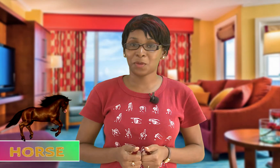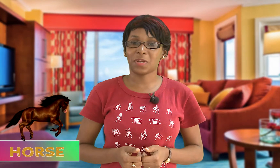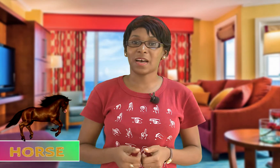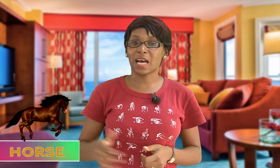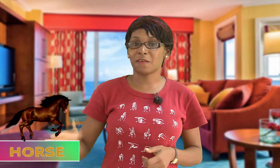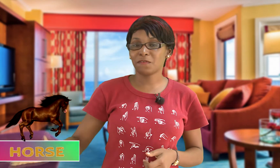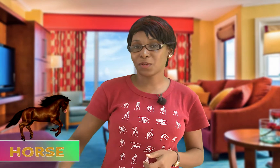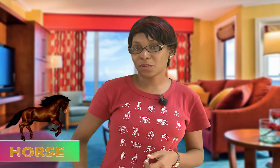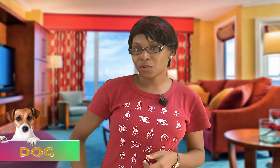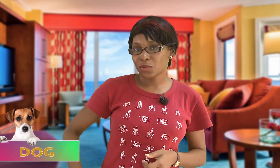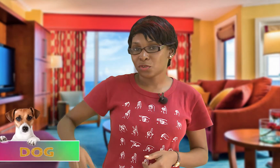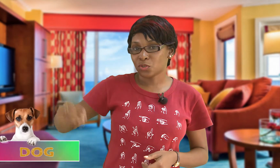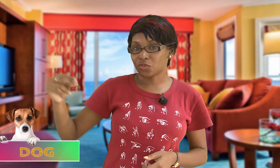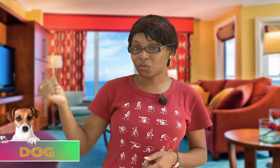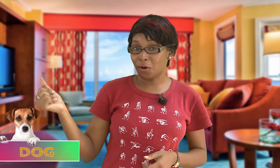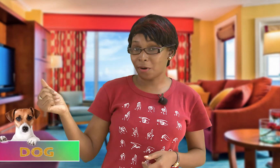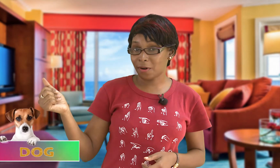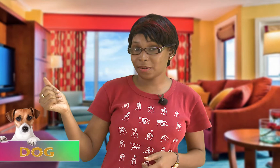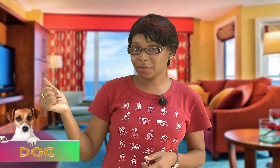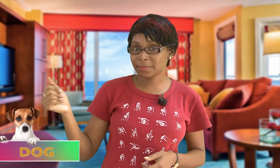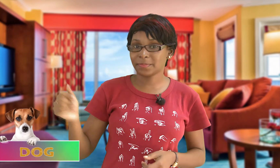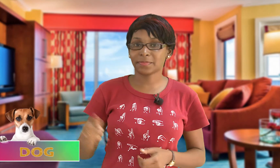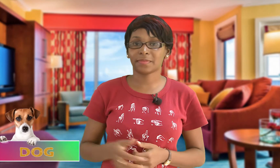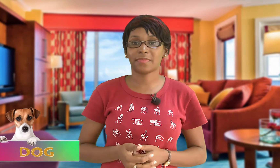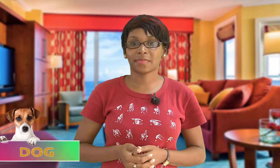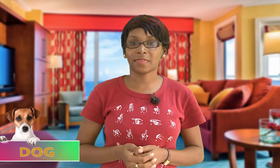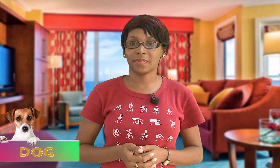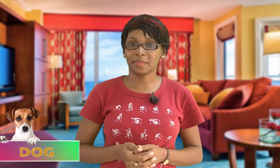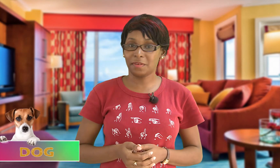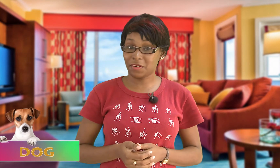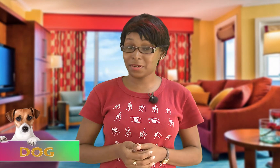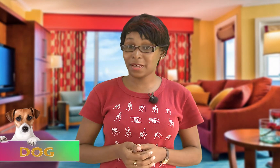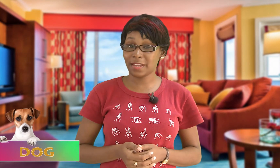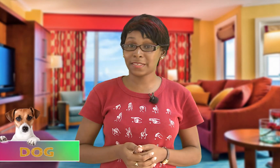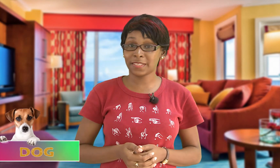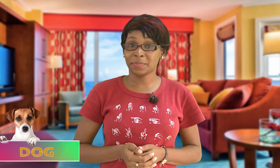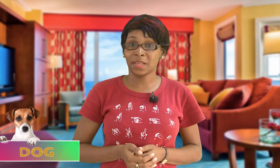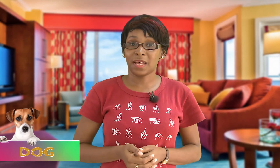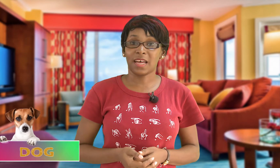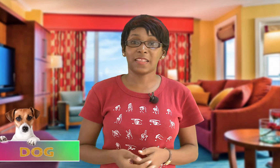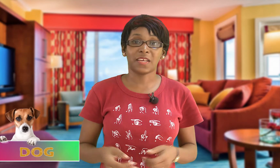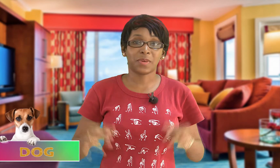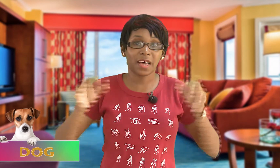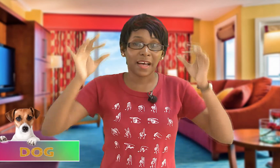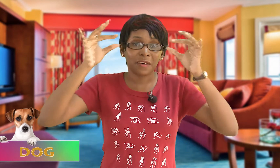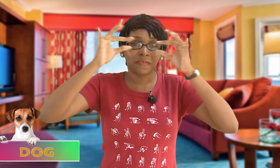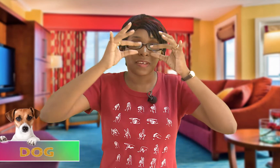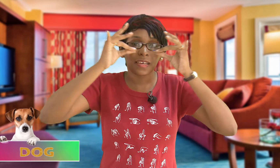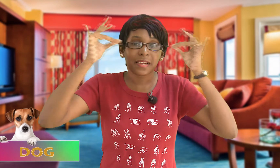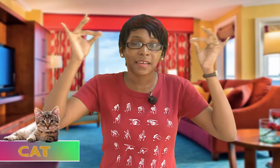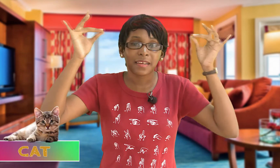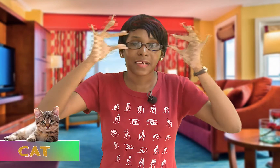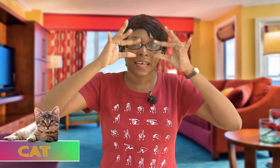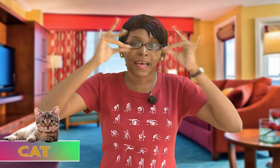We have dog. Very nice. And then we have